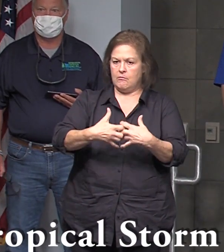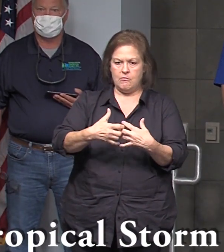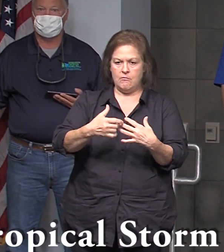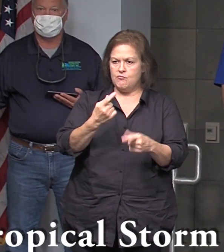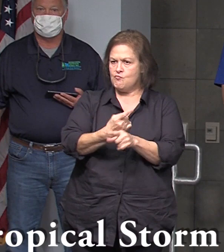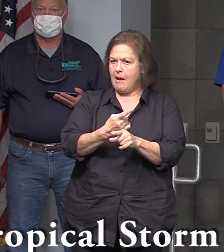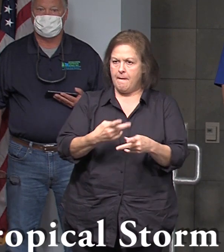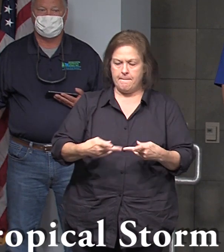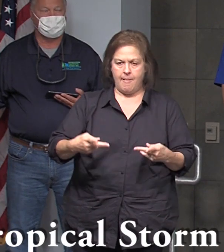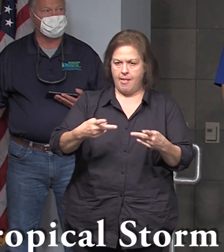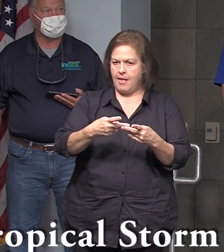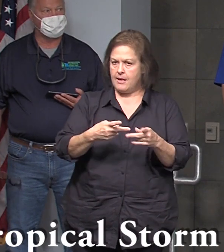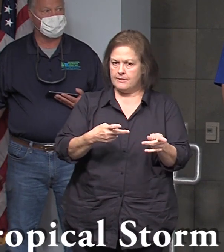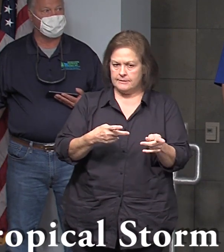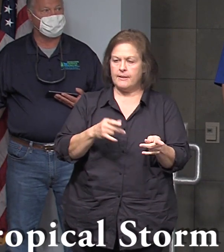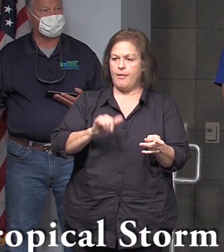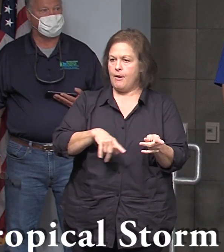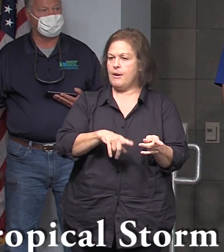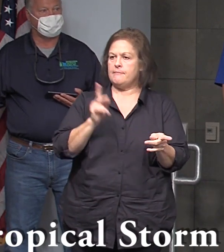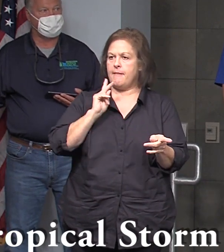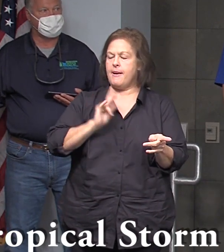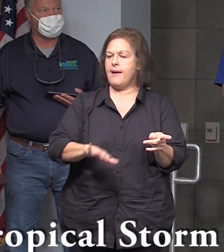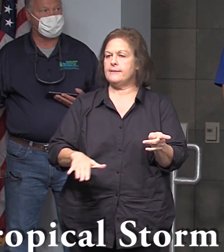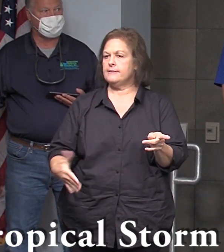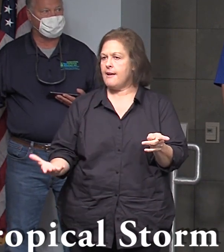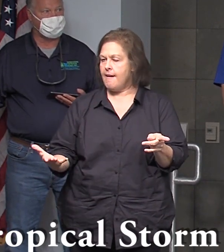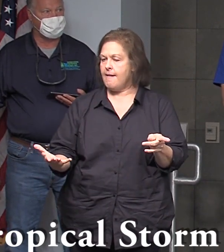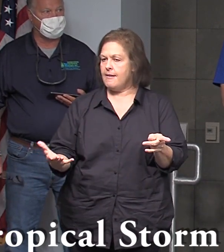been very, very unfortunate. So please,